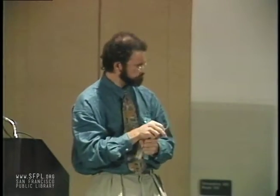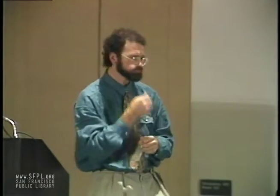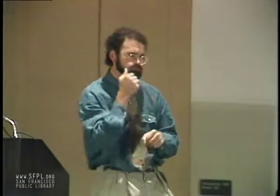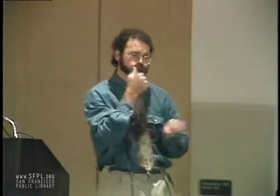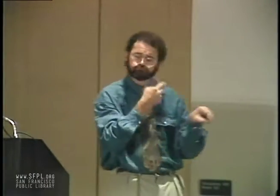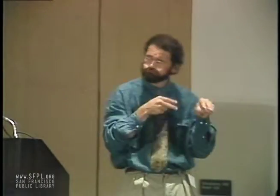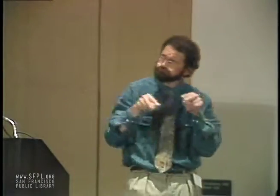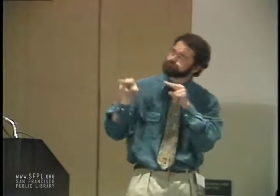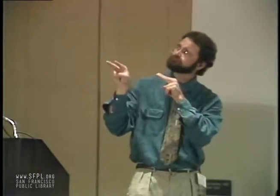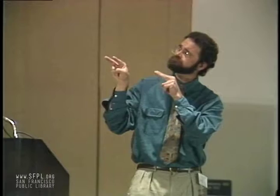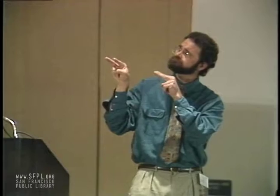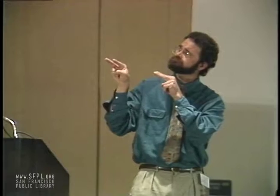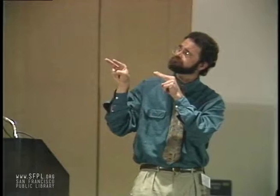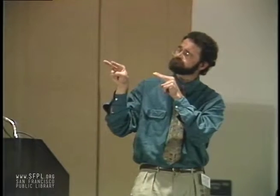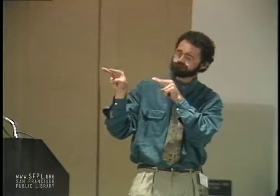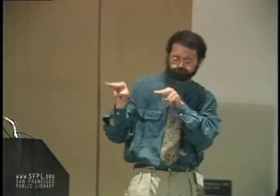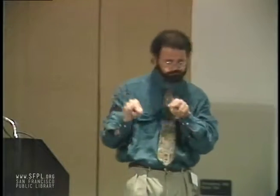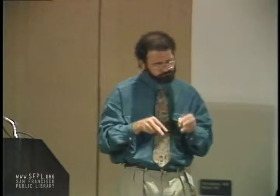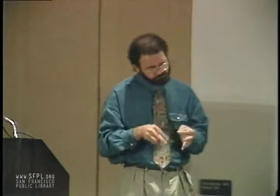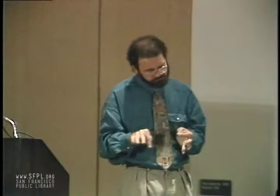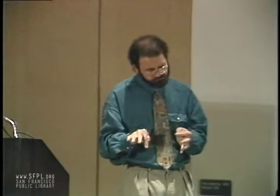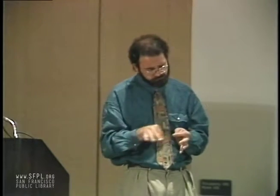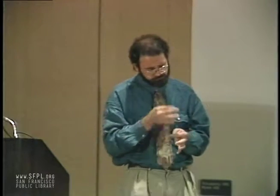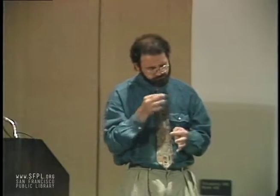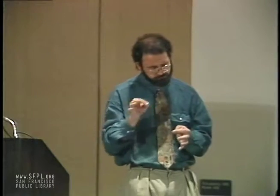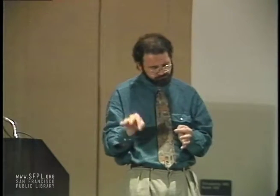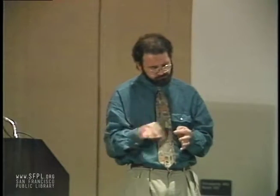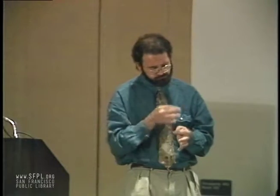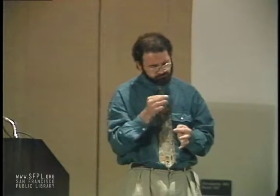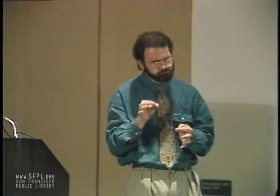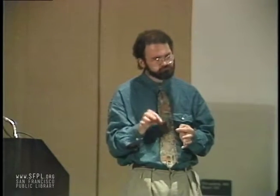He walked around to face the people, and as they looked up at him,